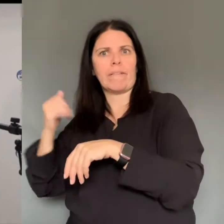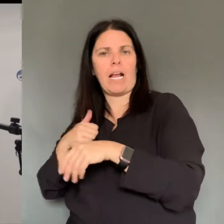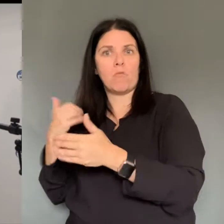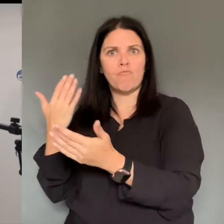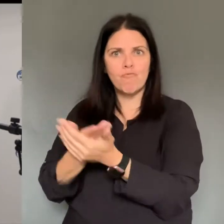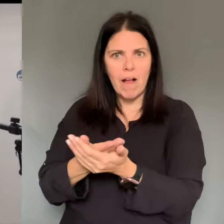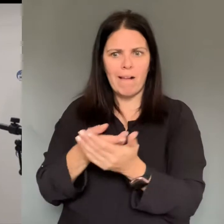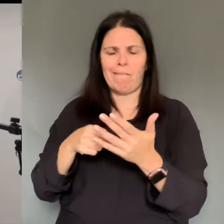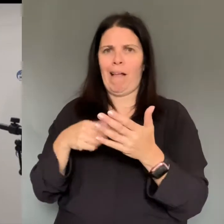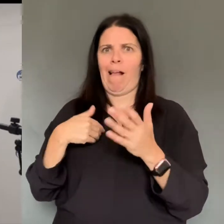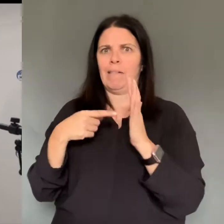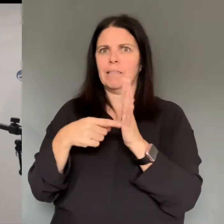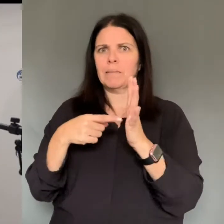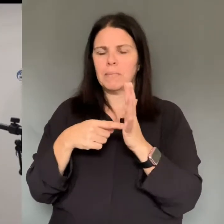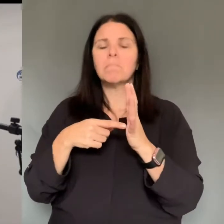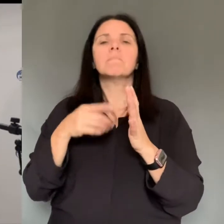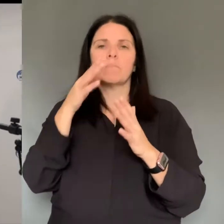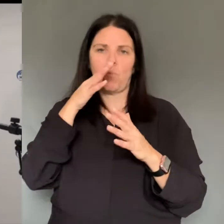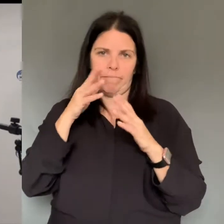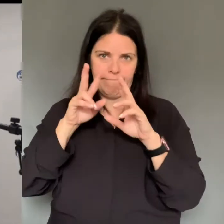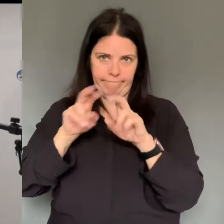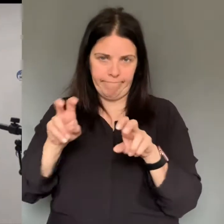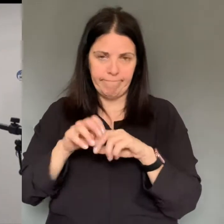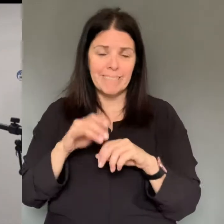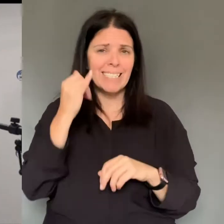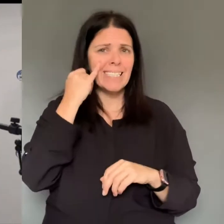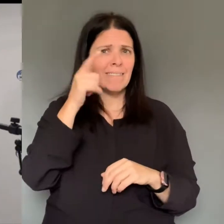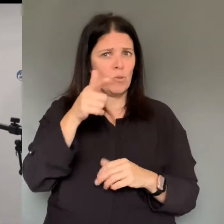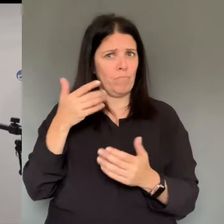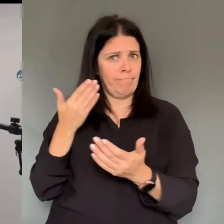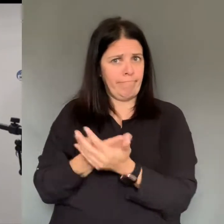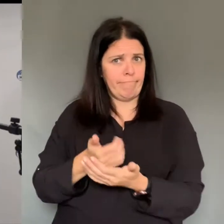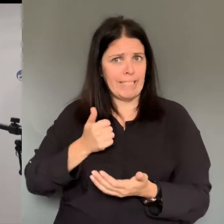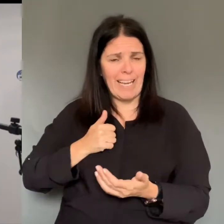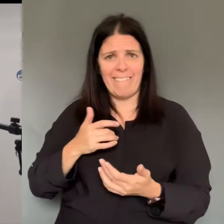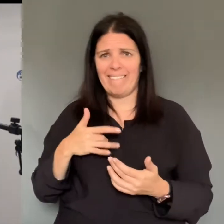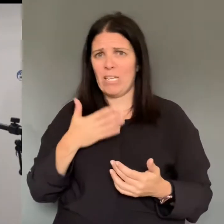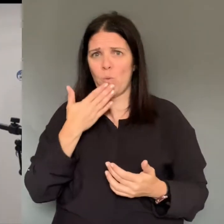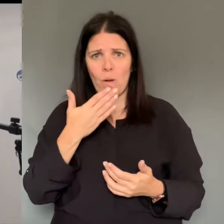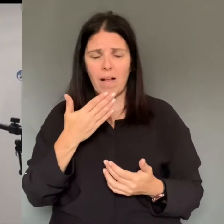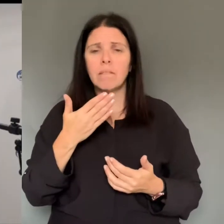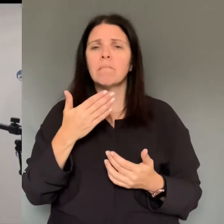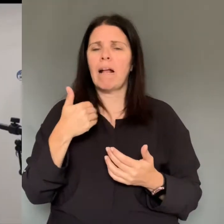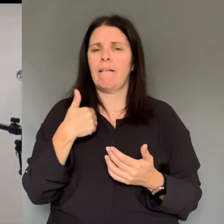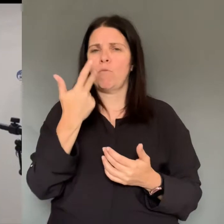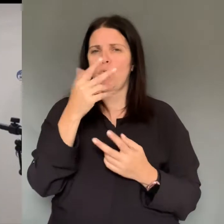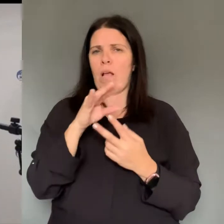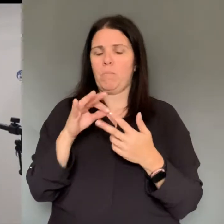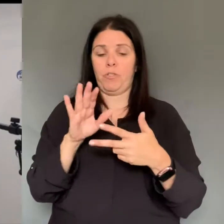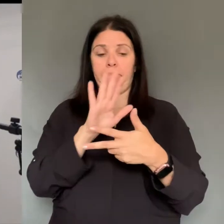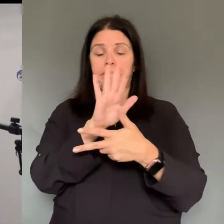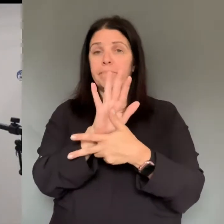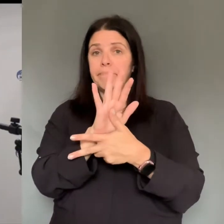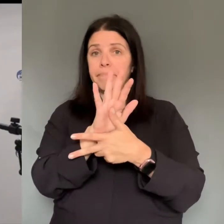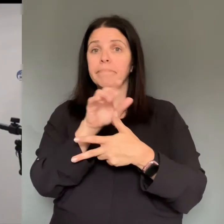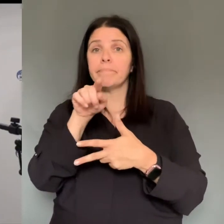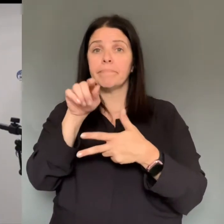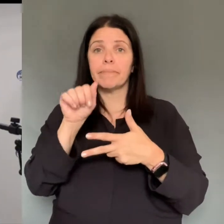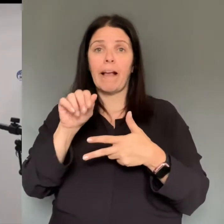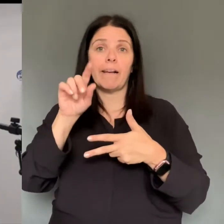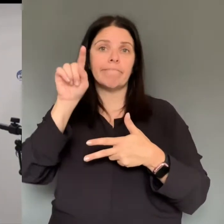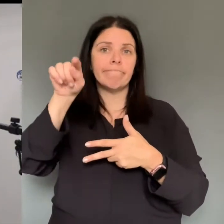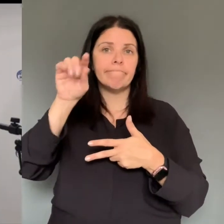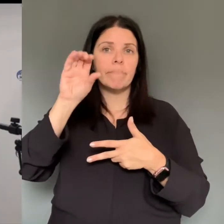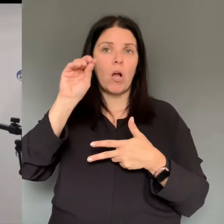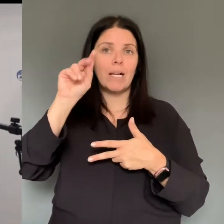seek a health assessment for COVID-19, there are 3 options available. Complete the online self-assessment tool available at